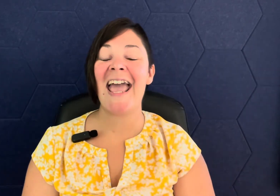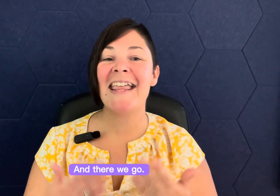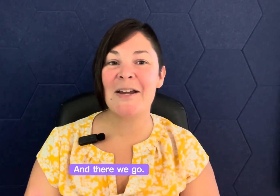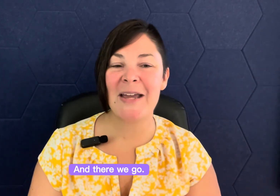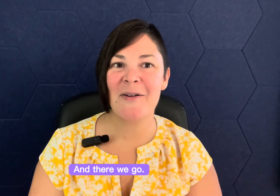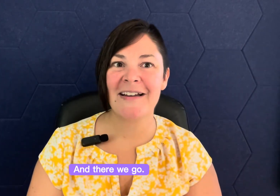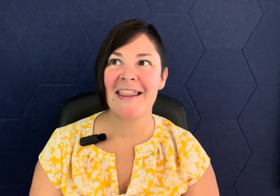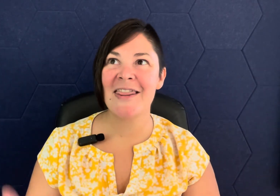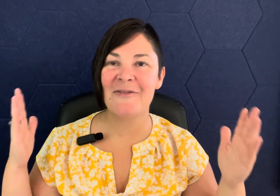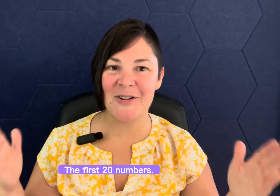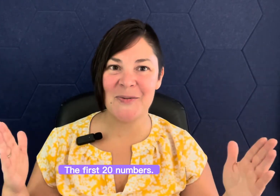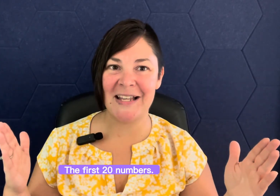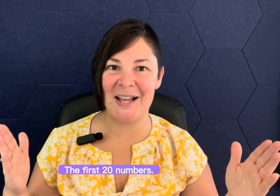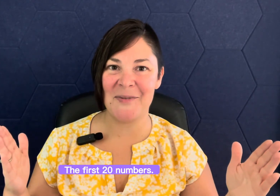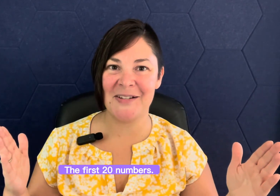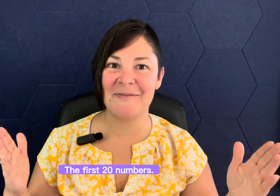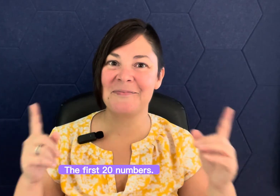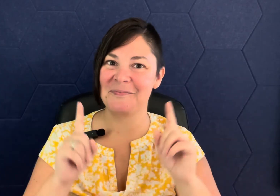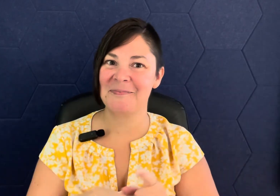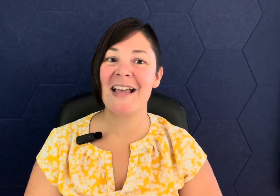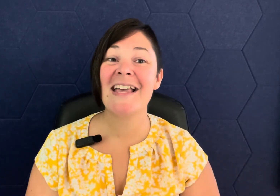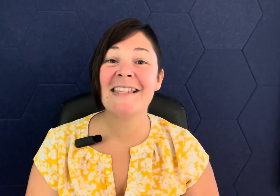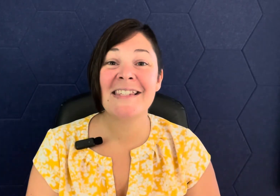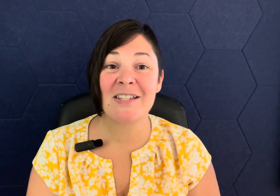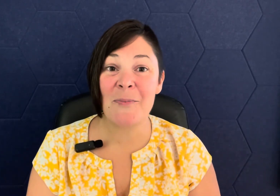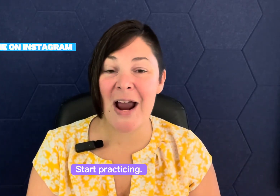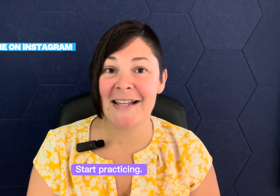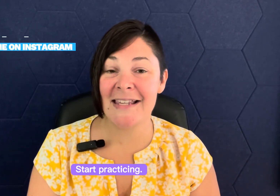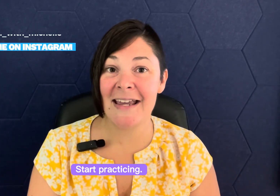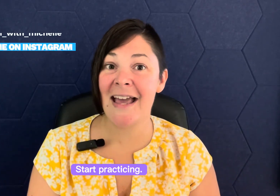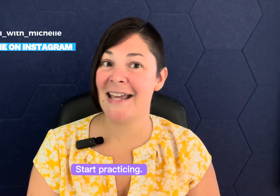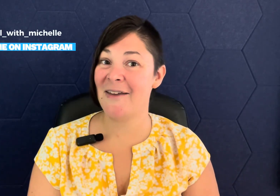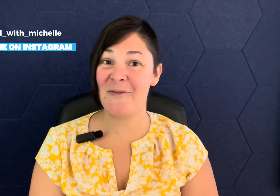And there we go. The first 20 numbers. Start practicing. Give